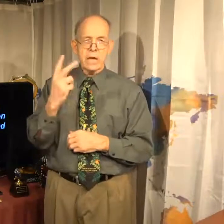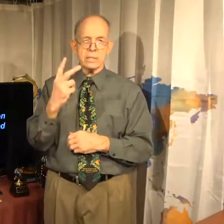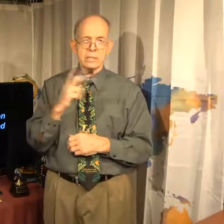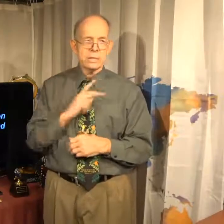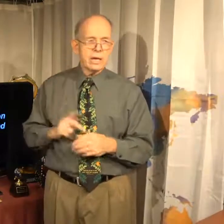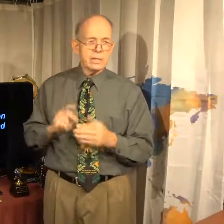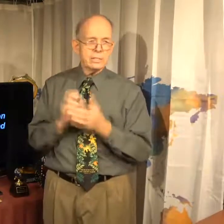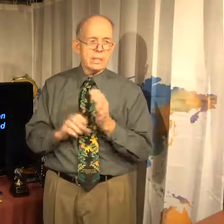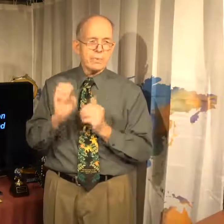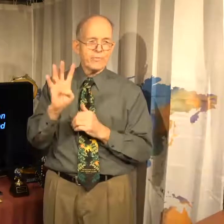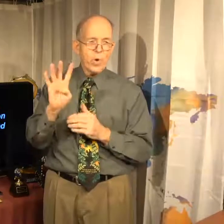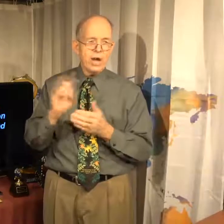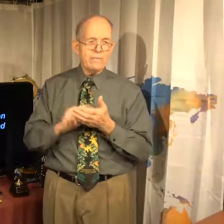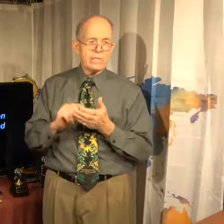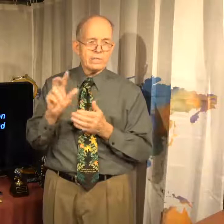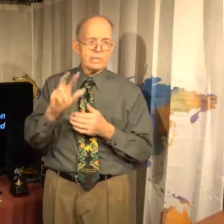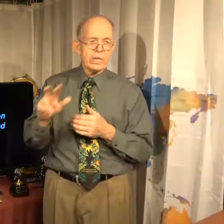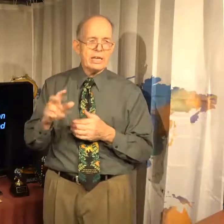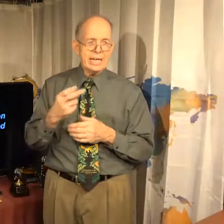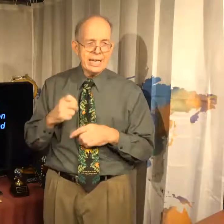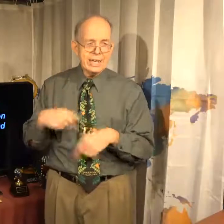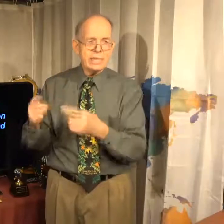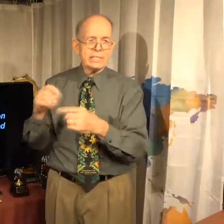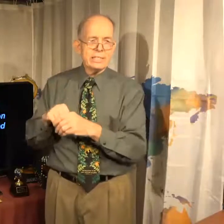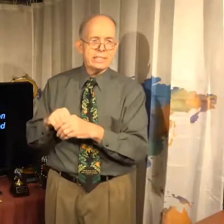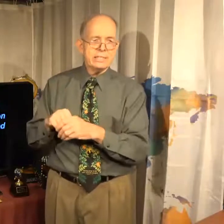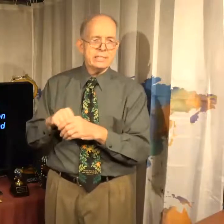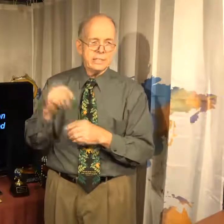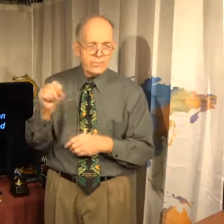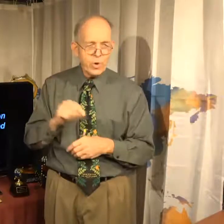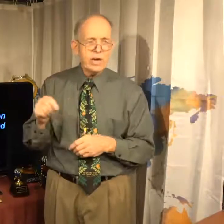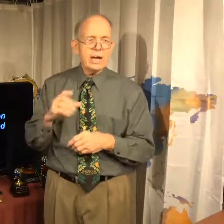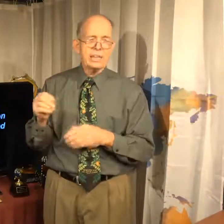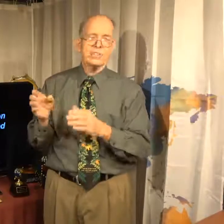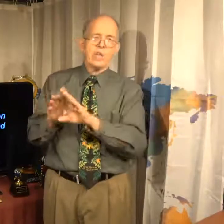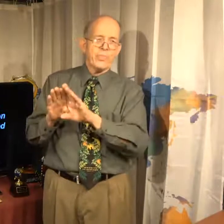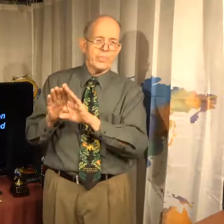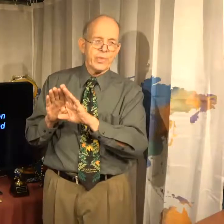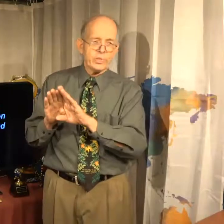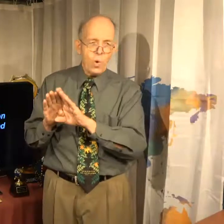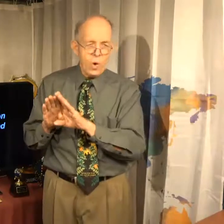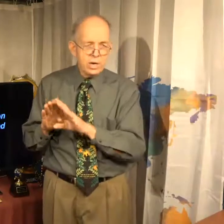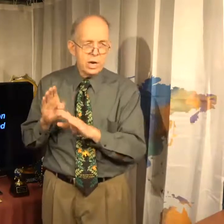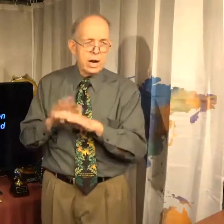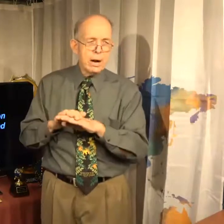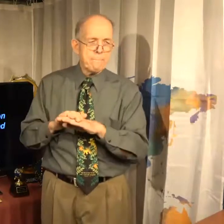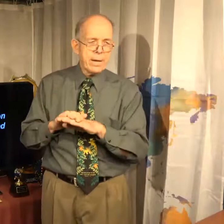2 Kings chapter 4, verse 3, he went in, therefore, and shut the door upon